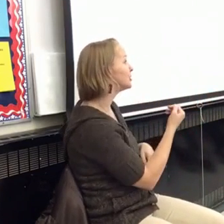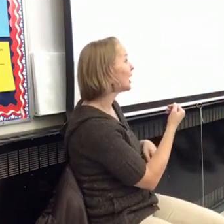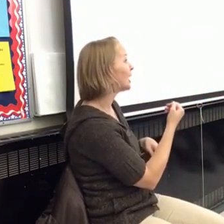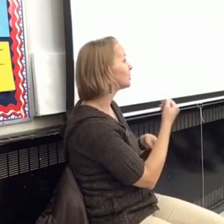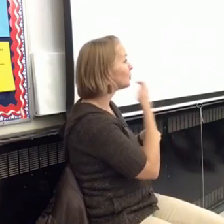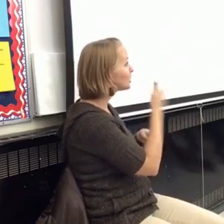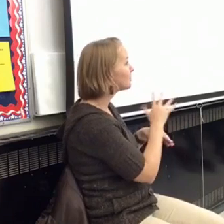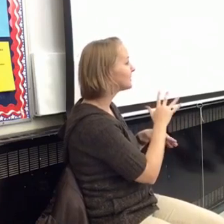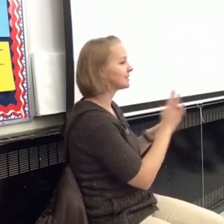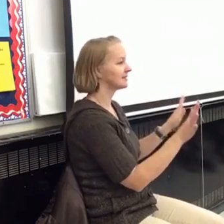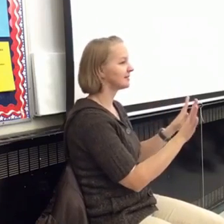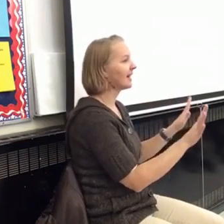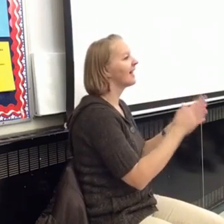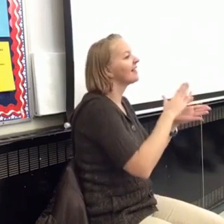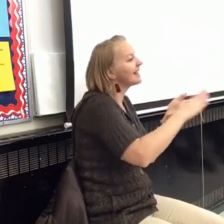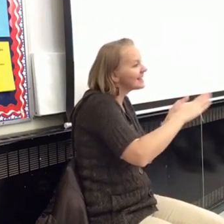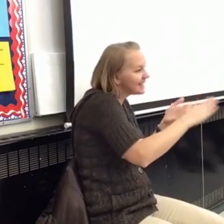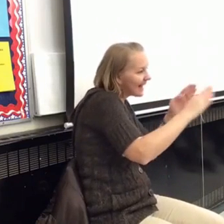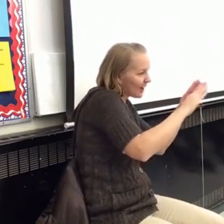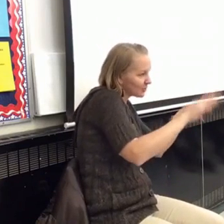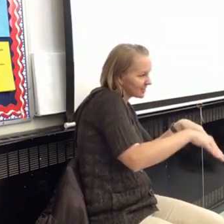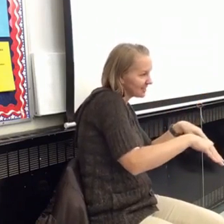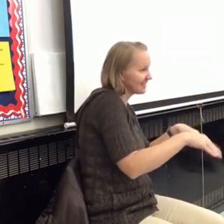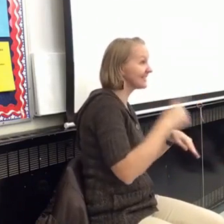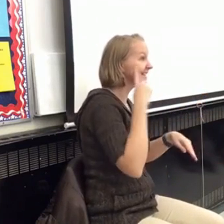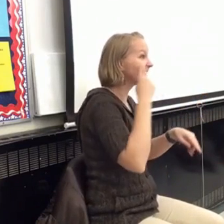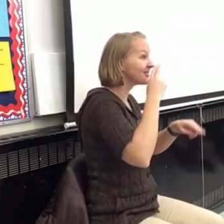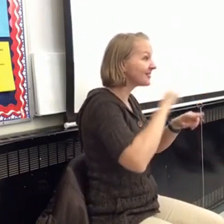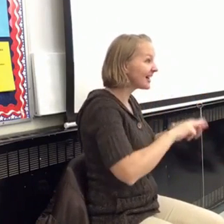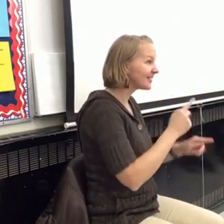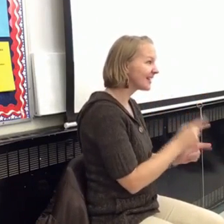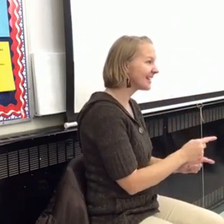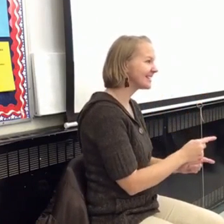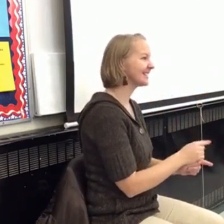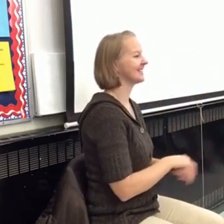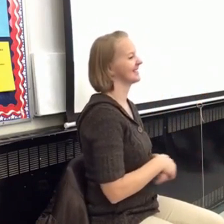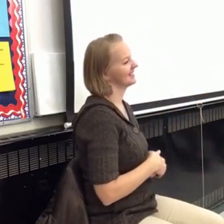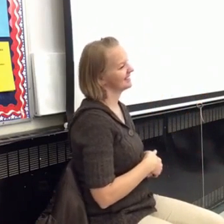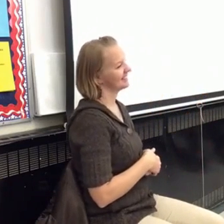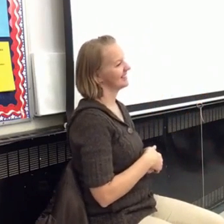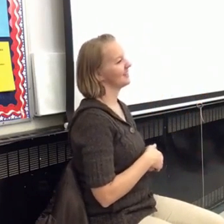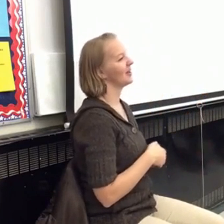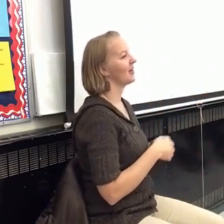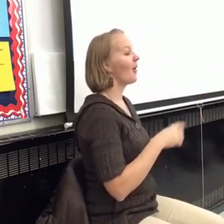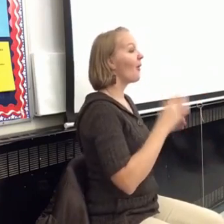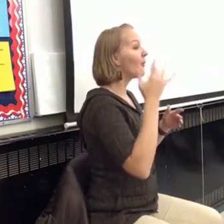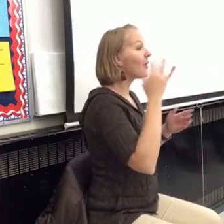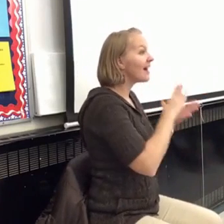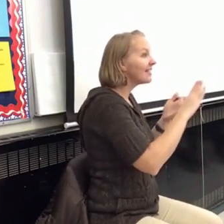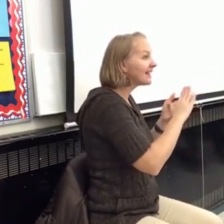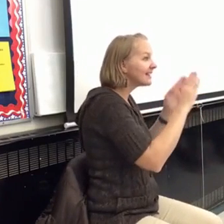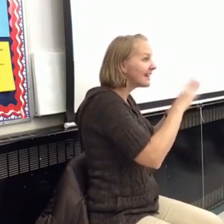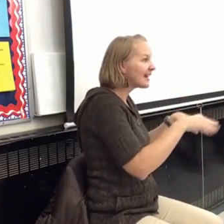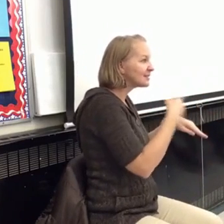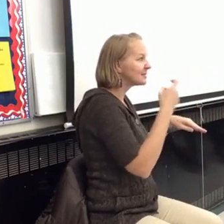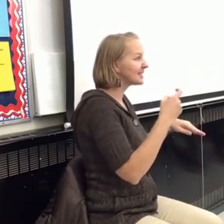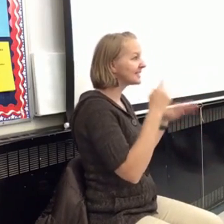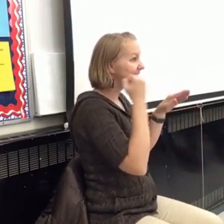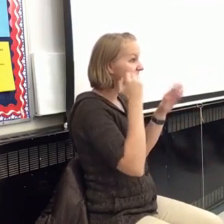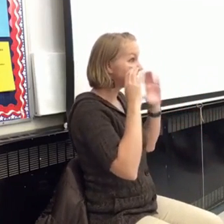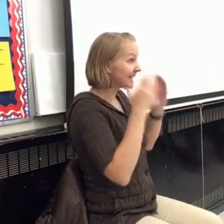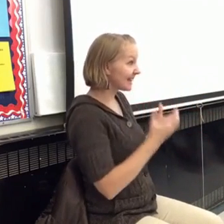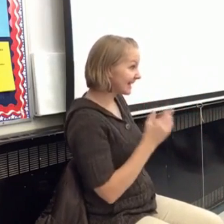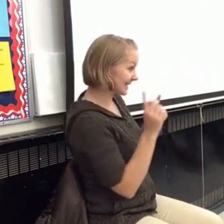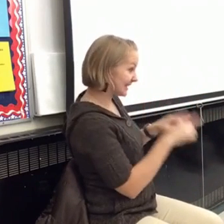Christmas Eve, they actually clean the house. Sounds like fun, right? Yeah. Well, the reason they clean the house is because if St. Nicholas saw a dirty house,